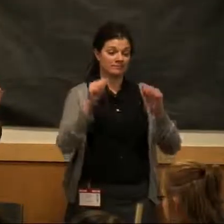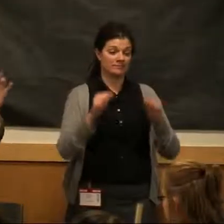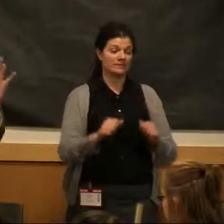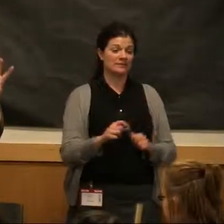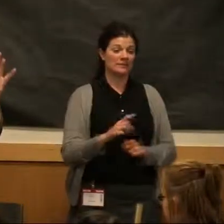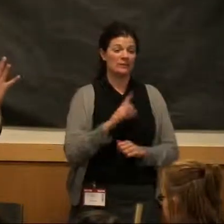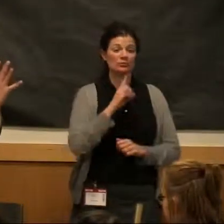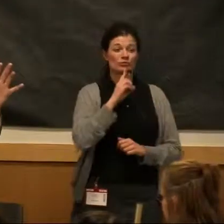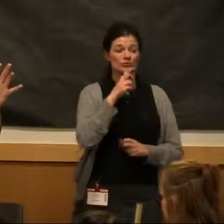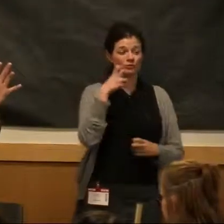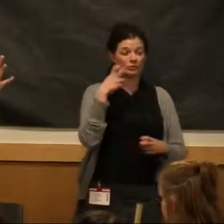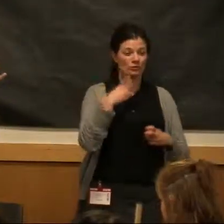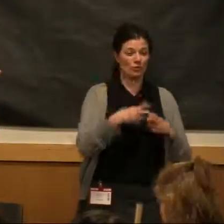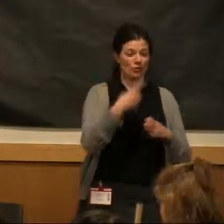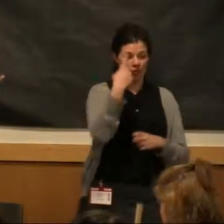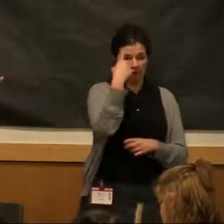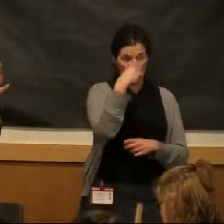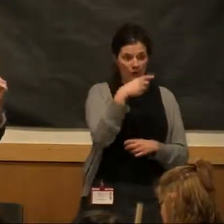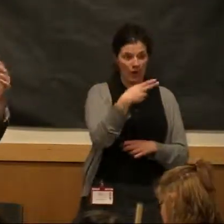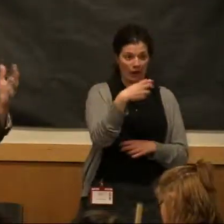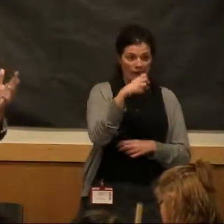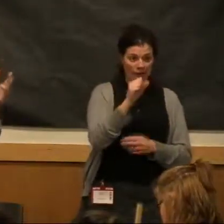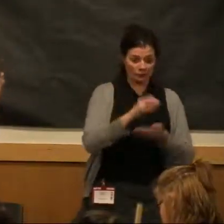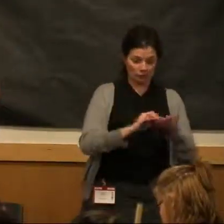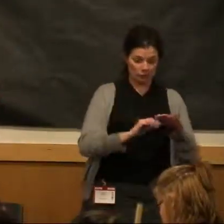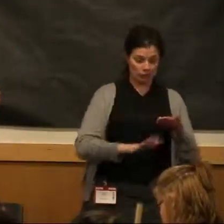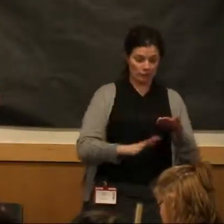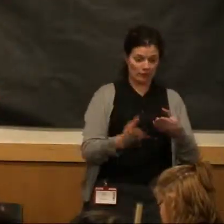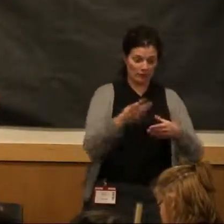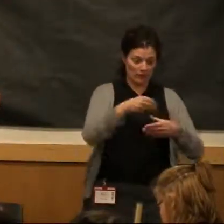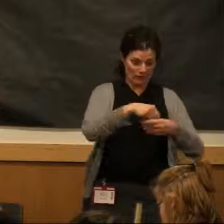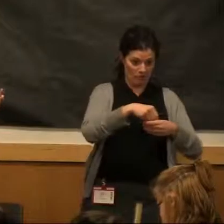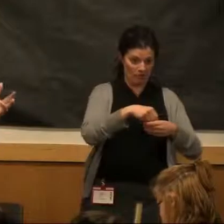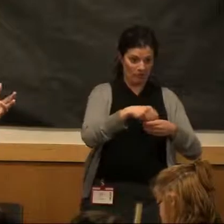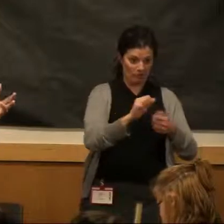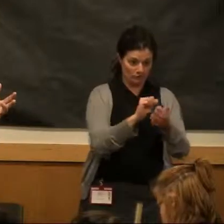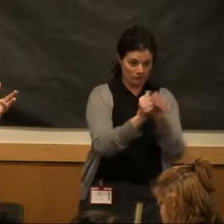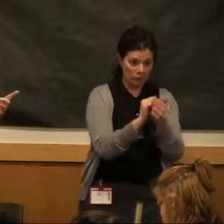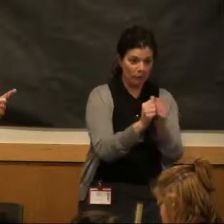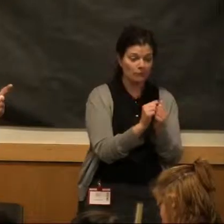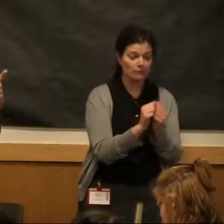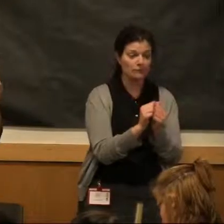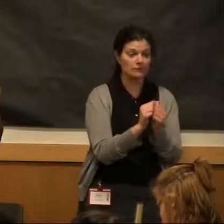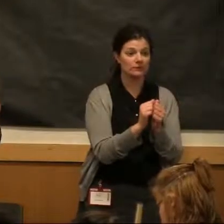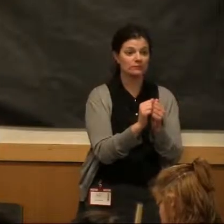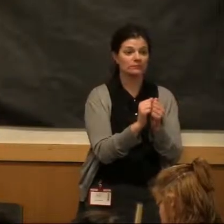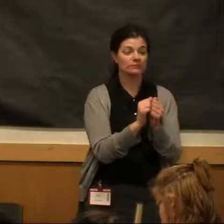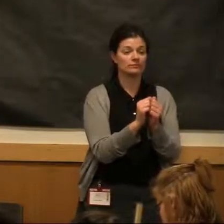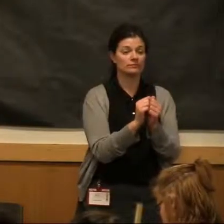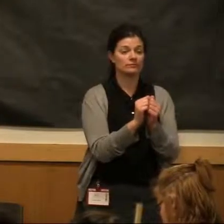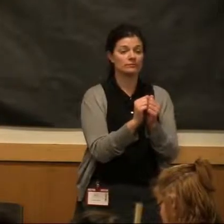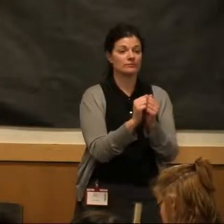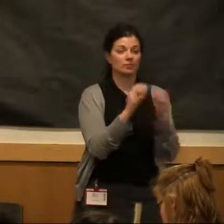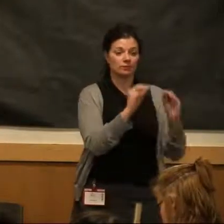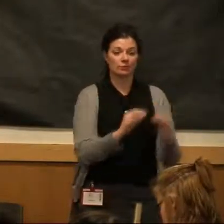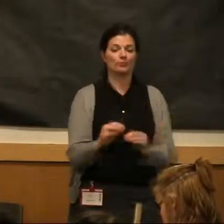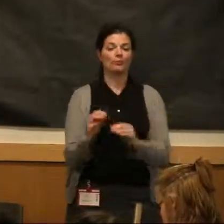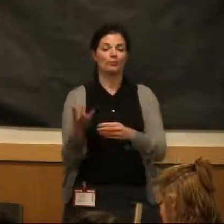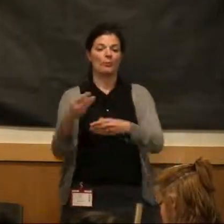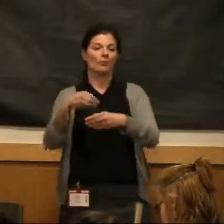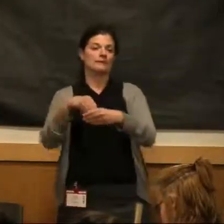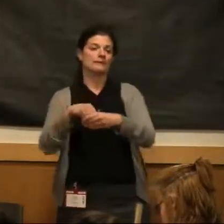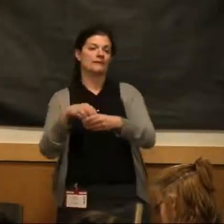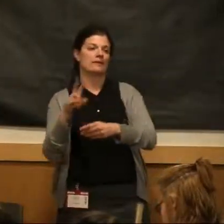difficult for a high school student who is involved in high school athletics on the varsity level to participate in